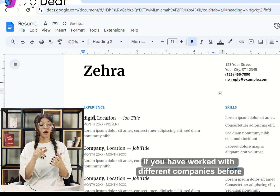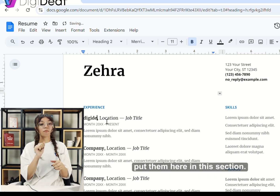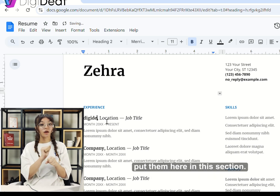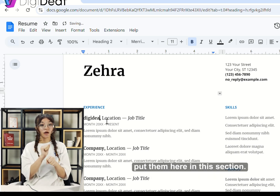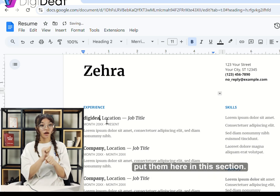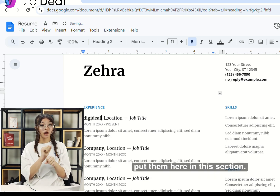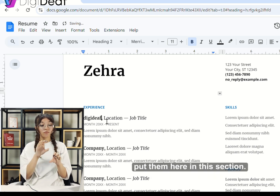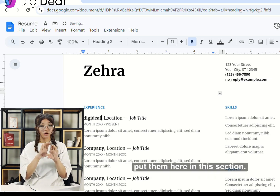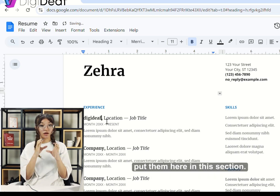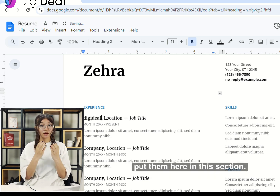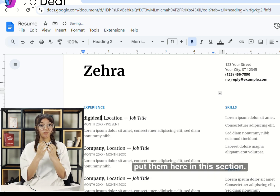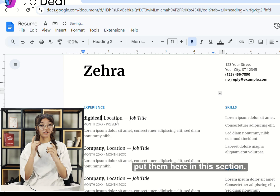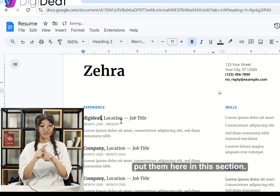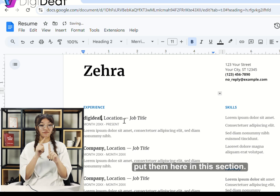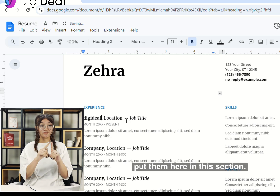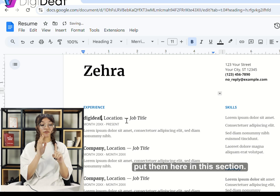put them here in this section.